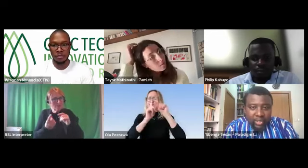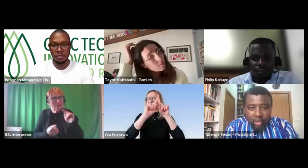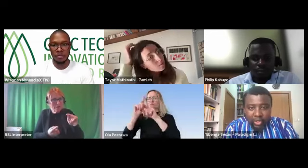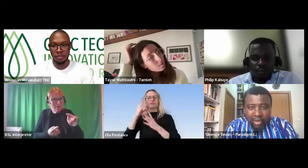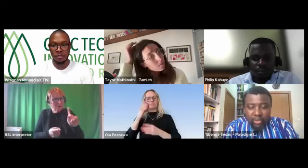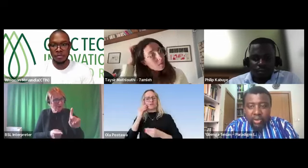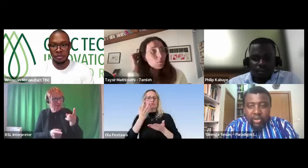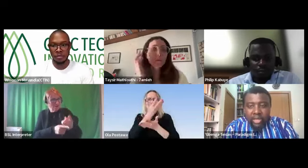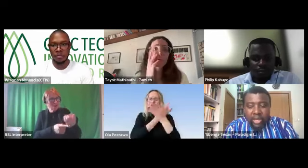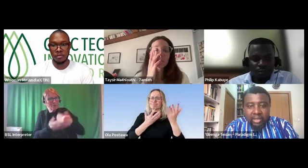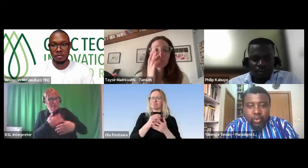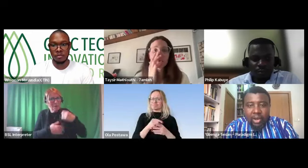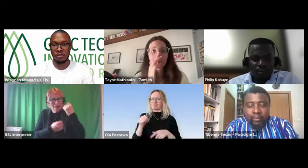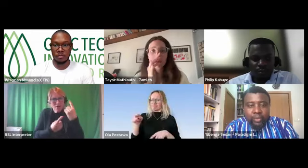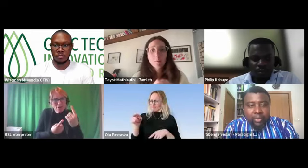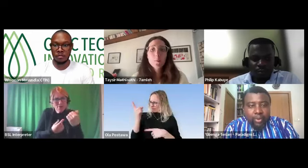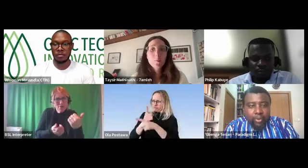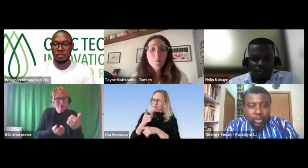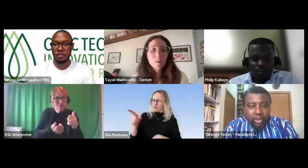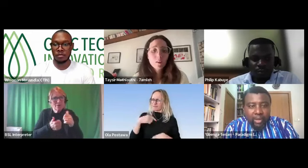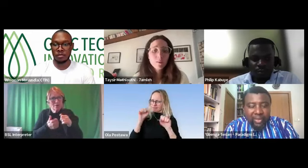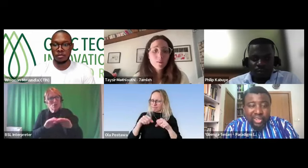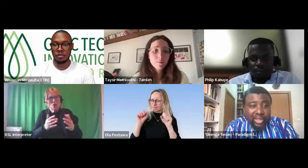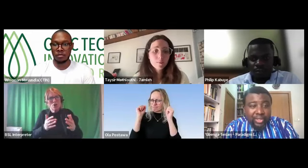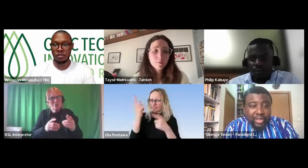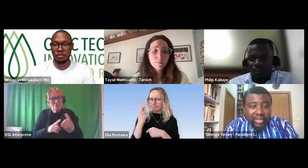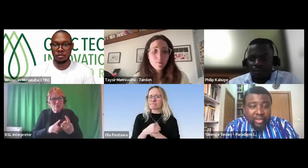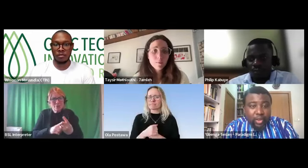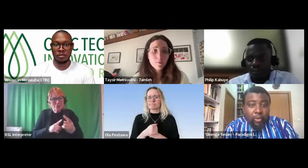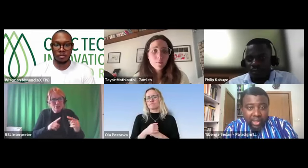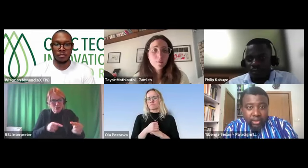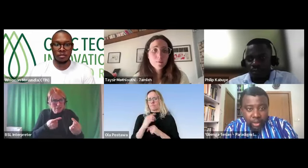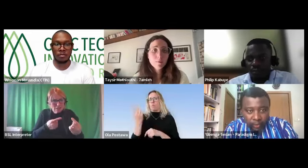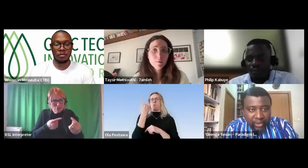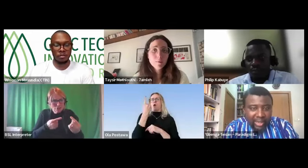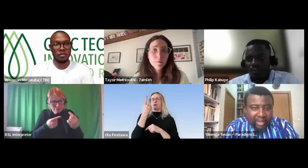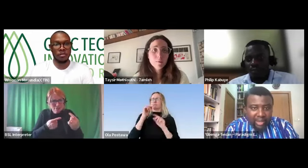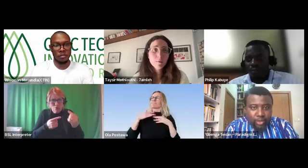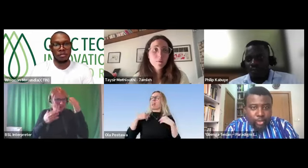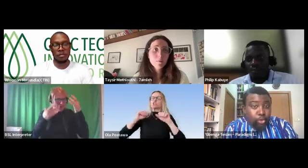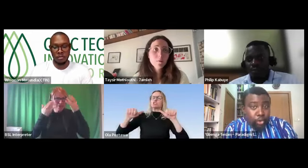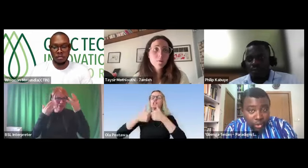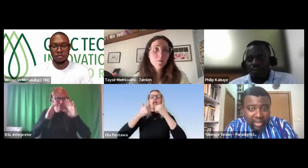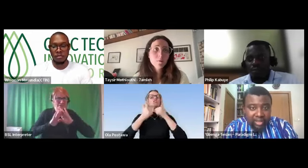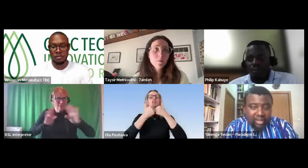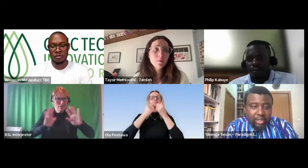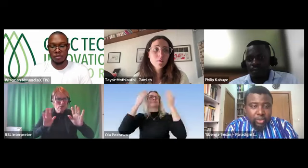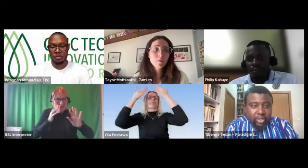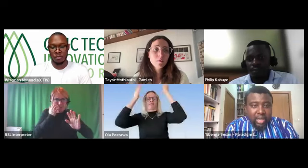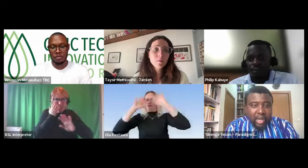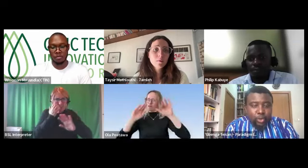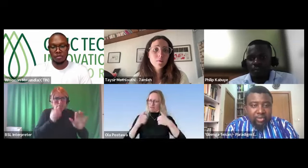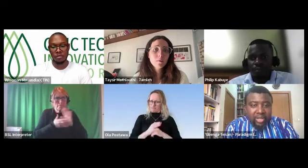what the other person is talking about, not in a case where people are talking about their challenges and it sounds theoretical to you. In that case, you don't